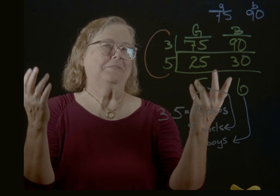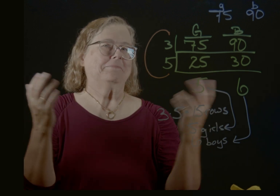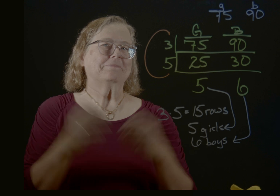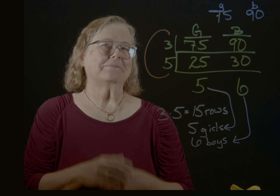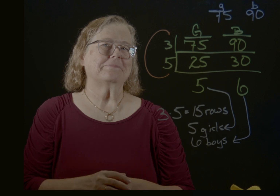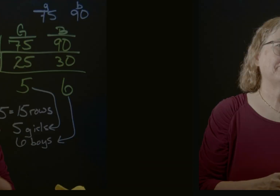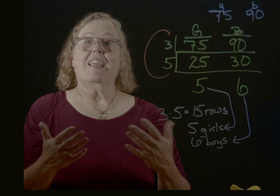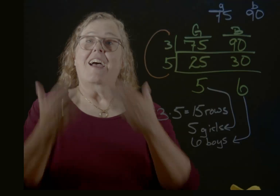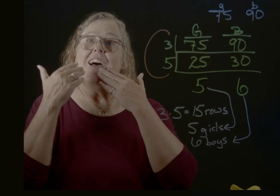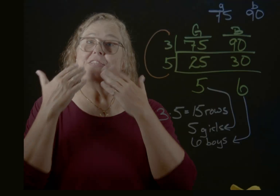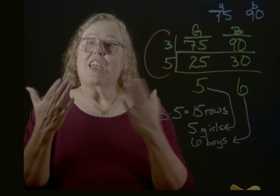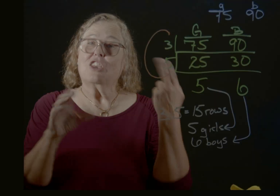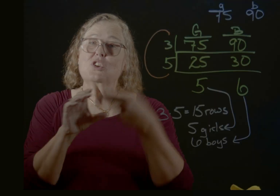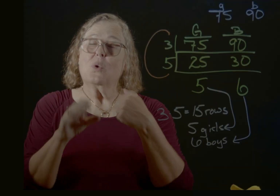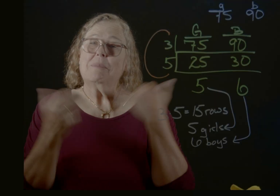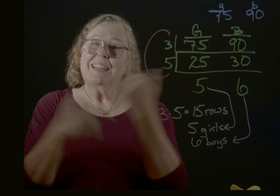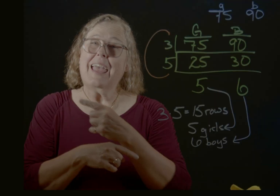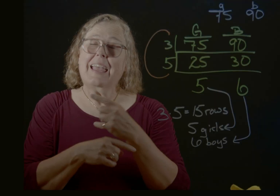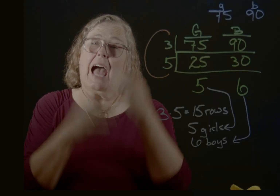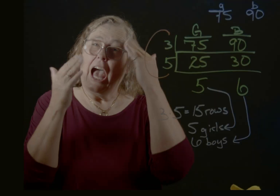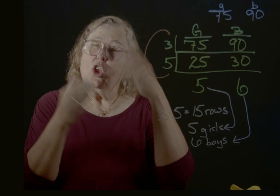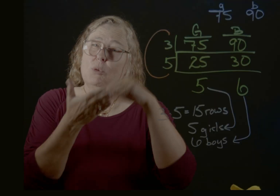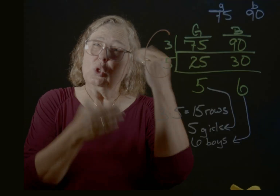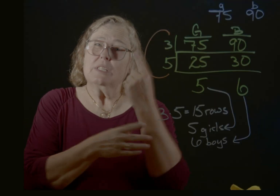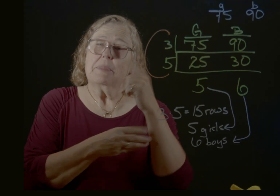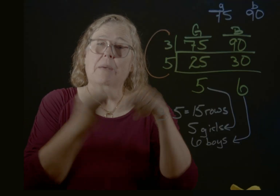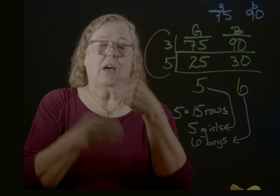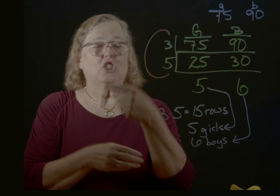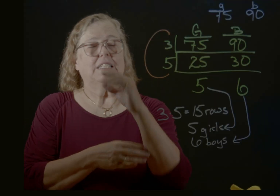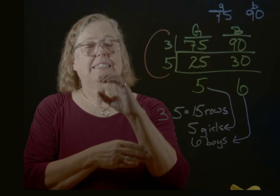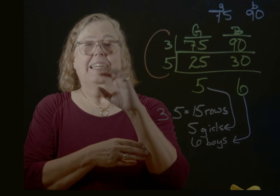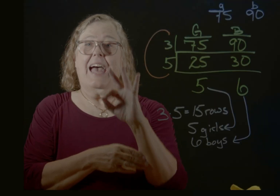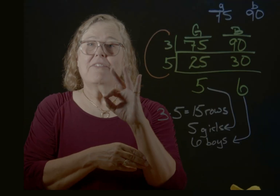Thank you for joining me today. I hope you learned something about GCF.